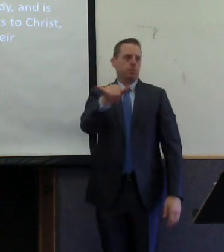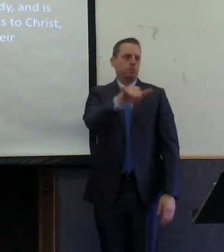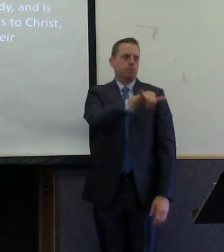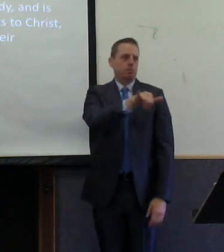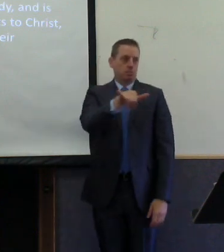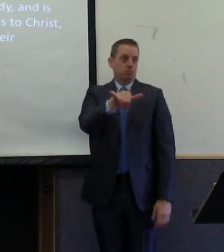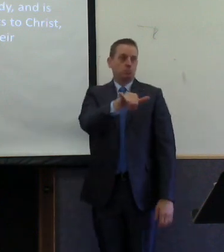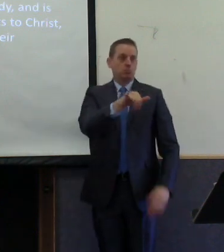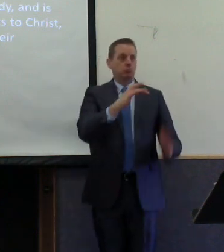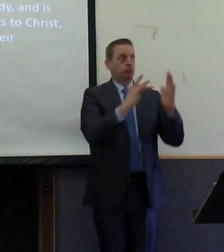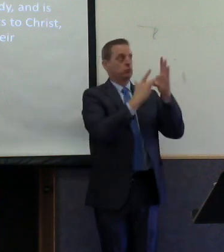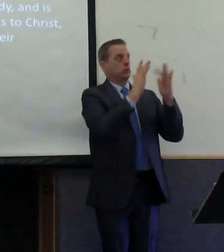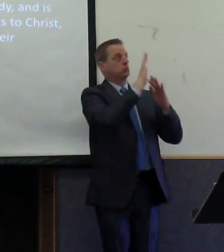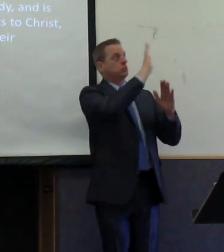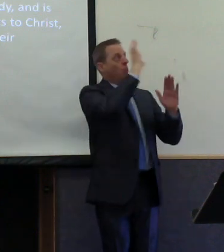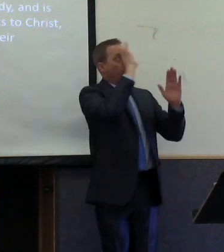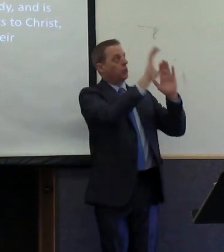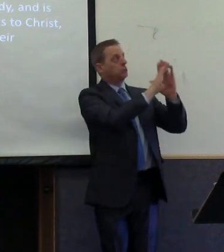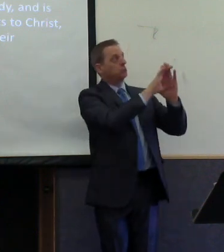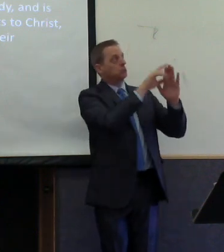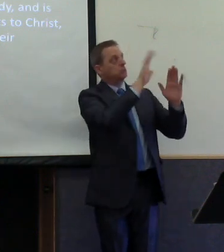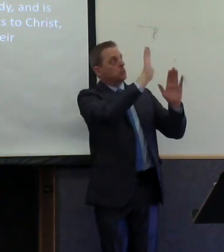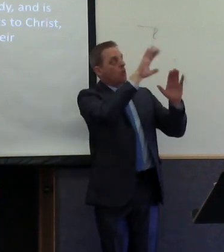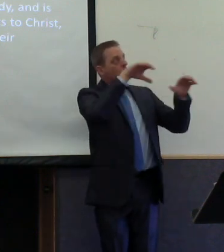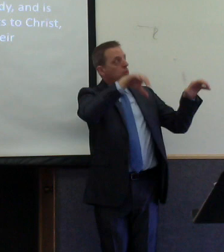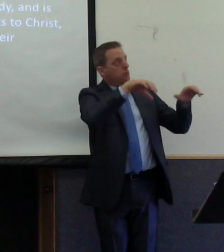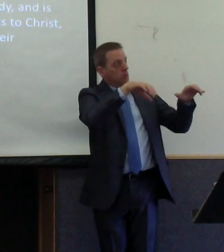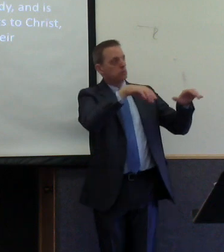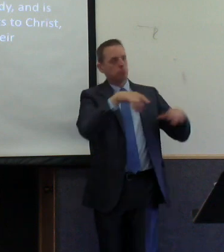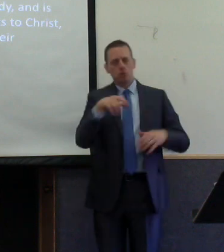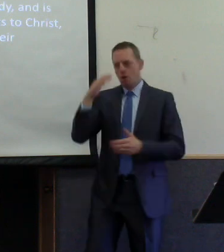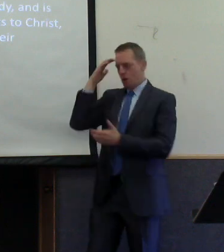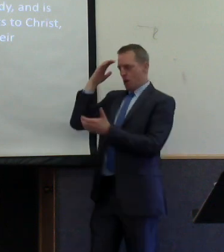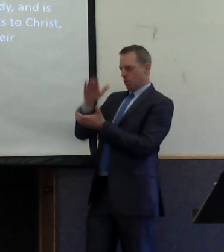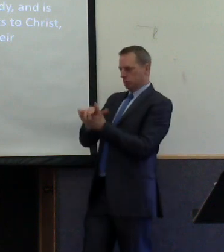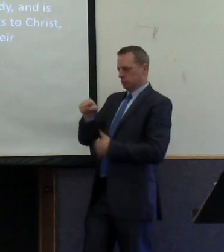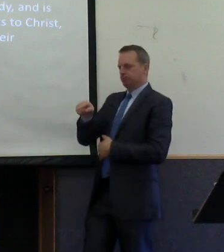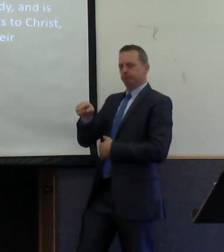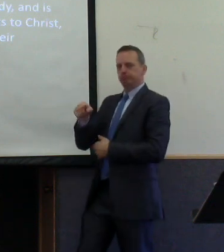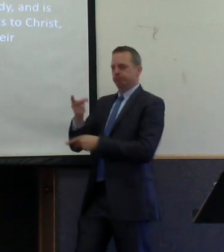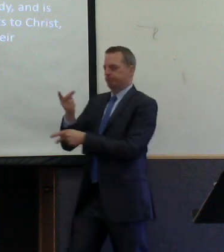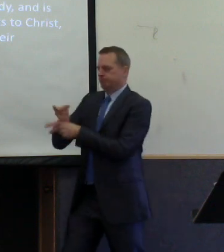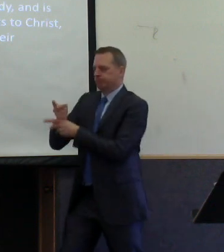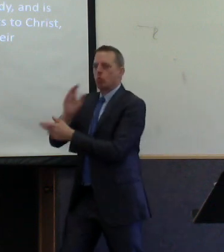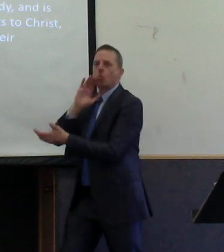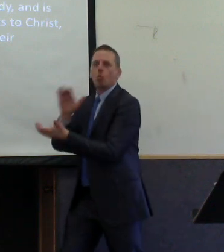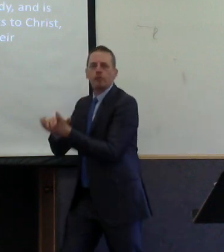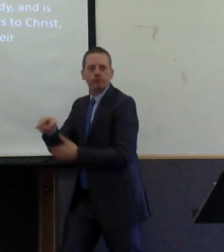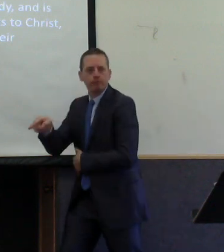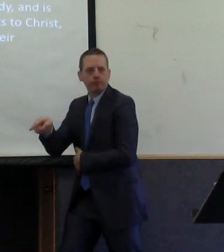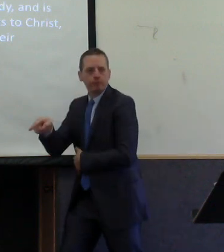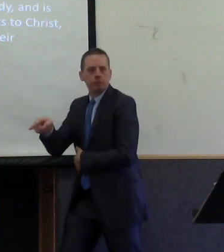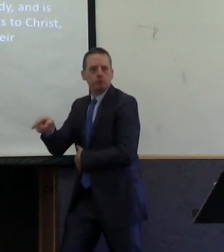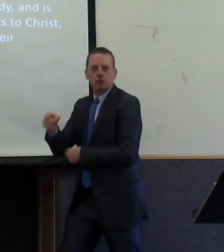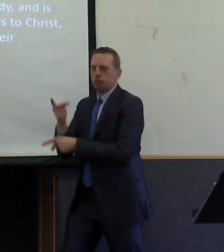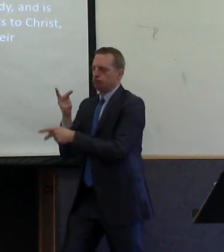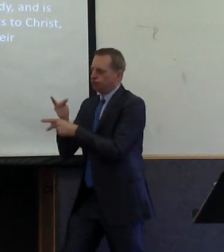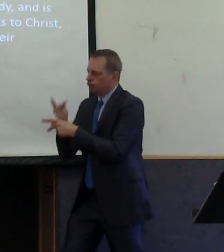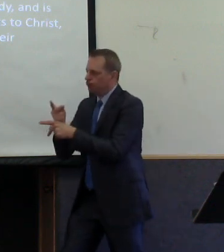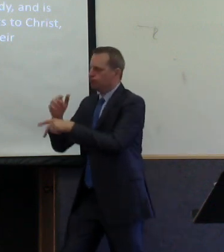truth. And that the husband is expected to do the same thing. Like Jesus did for all the husband is to